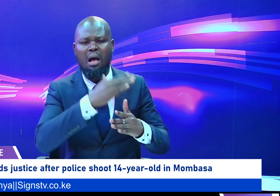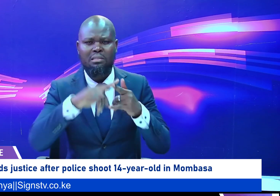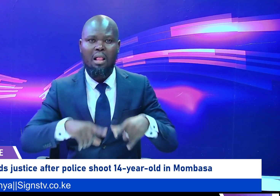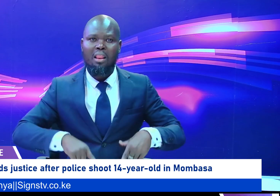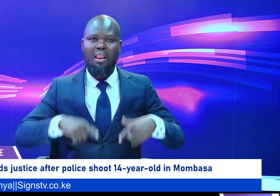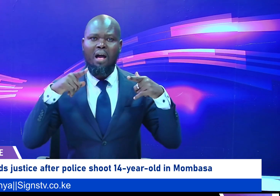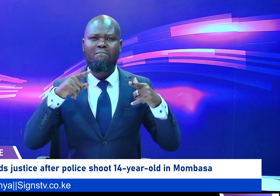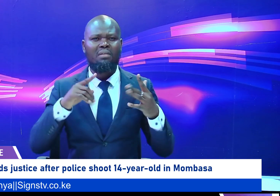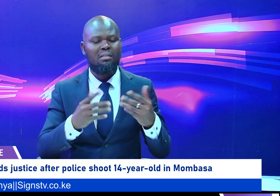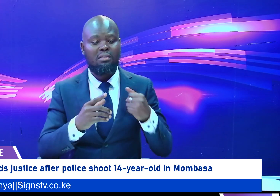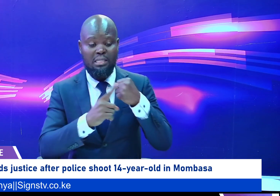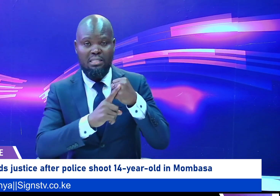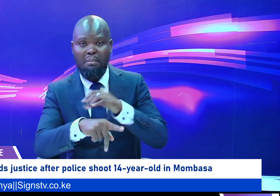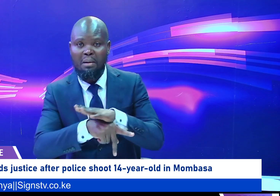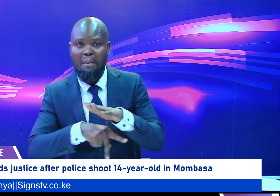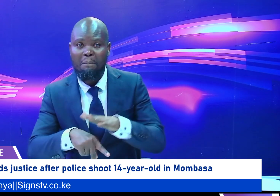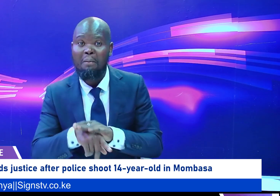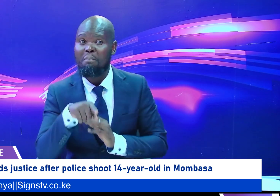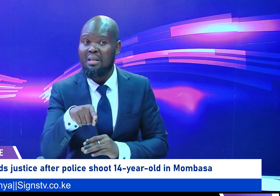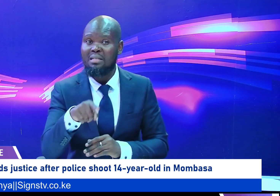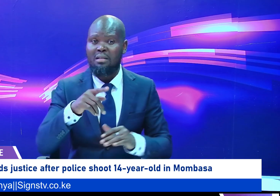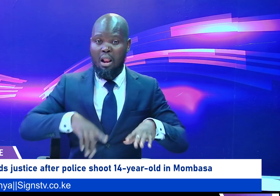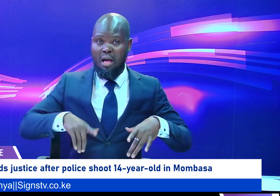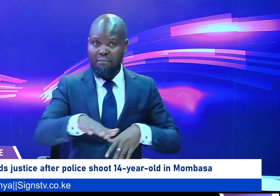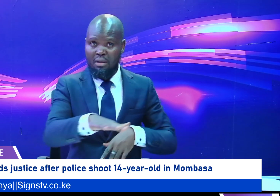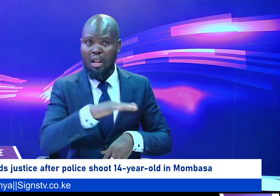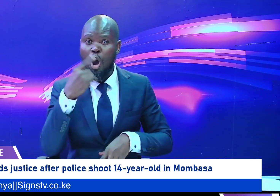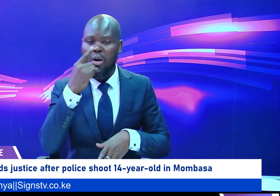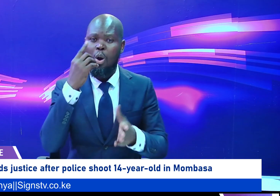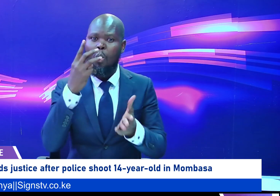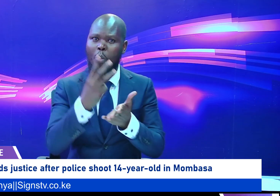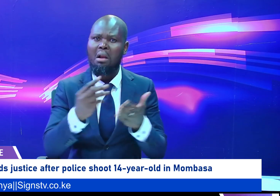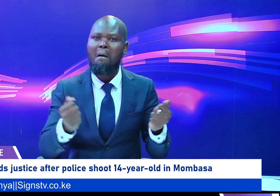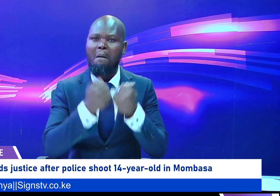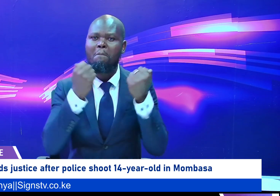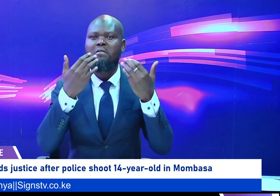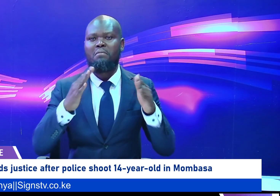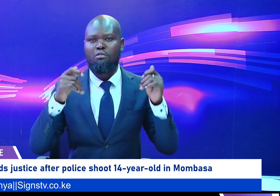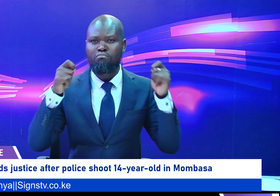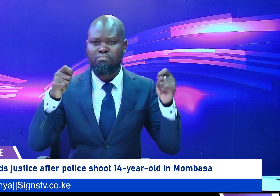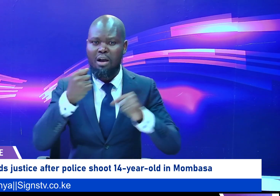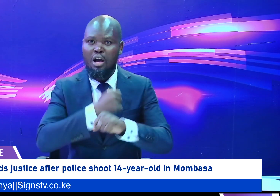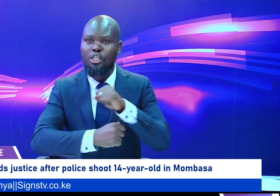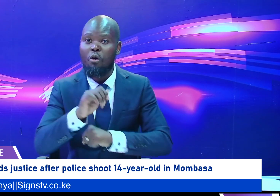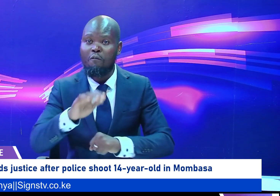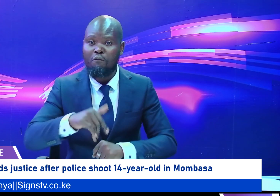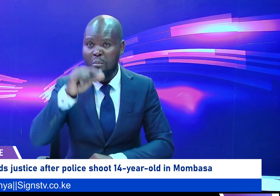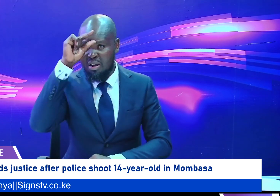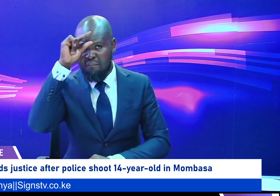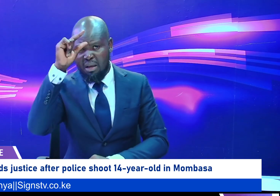one of the officers to open fire, ending the life of a grade 6 pupil. Residents who witnessed the incident